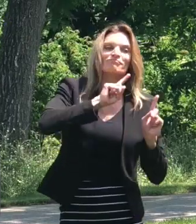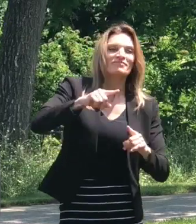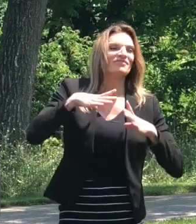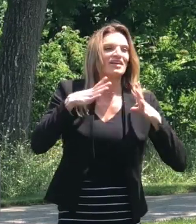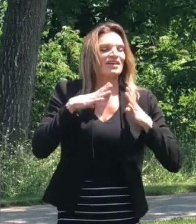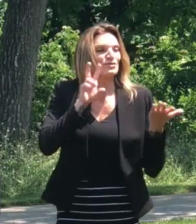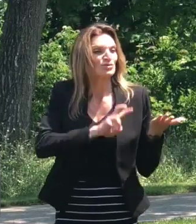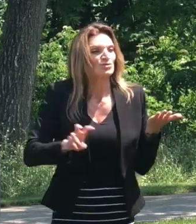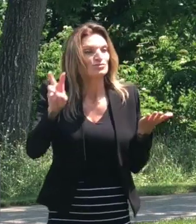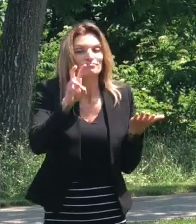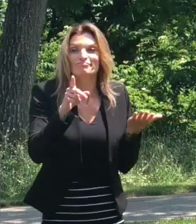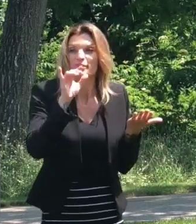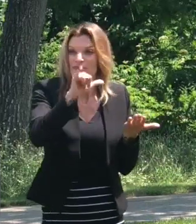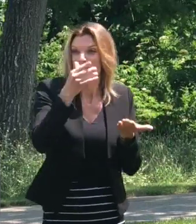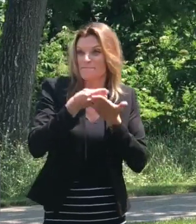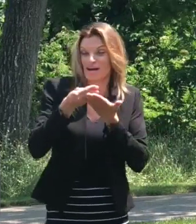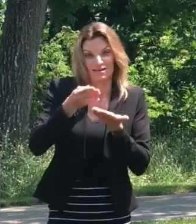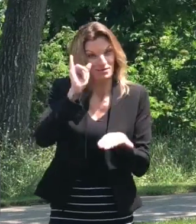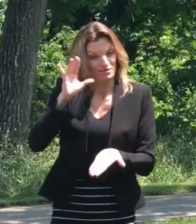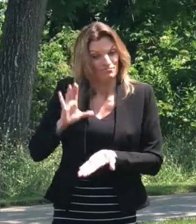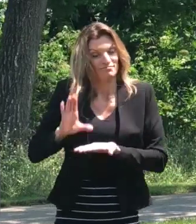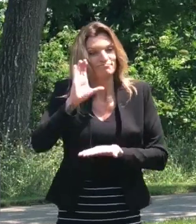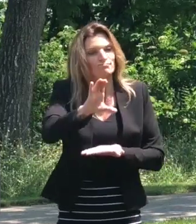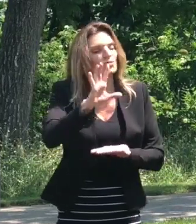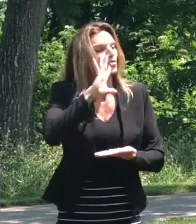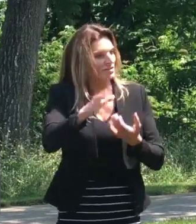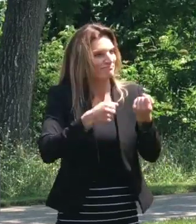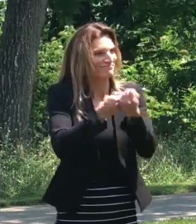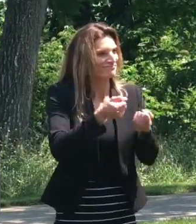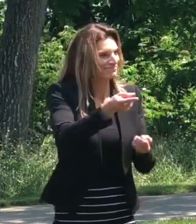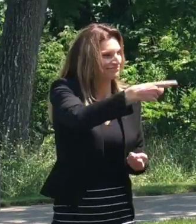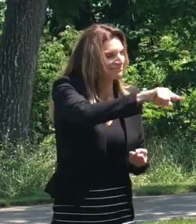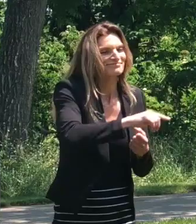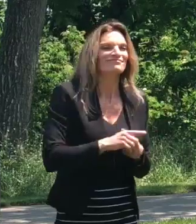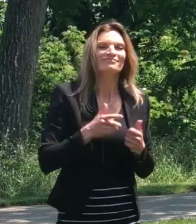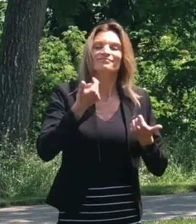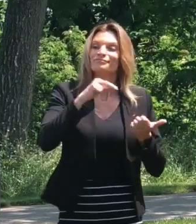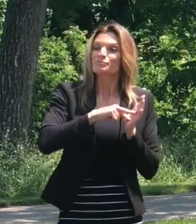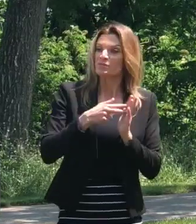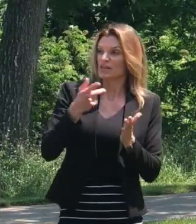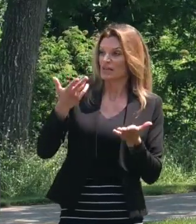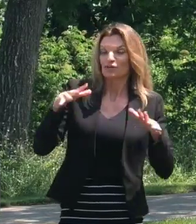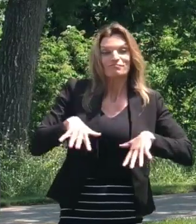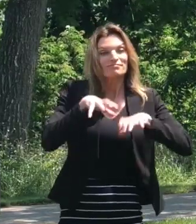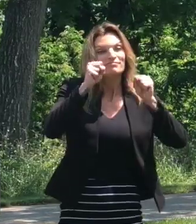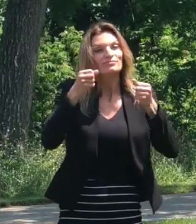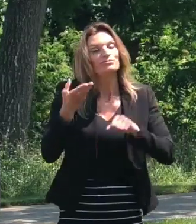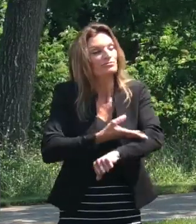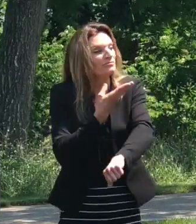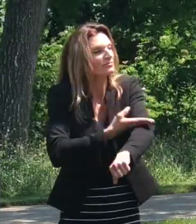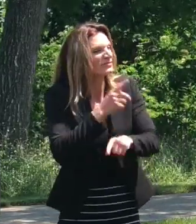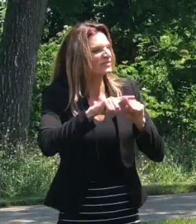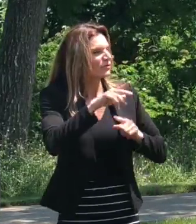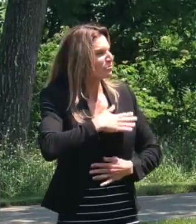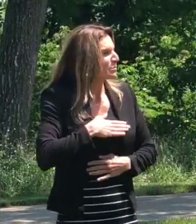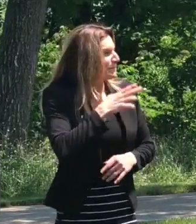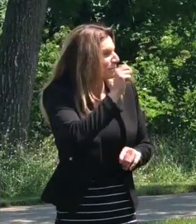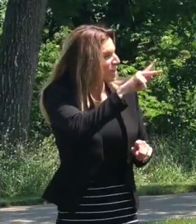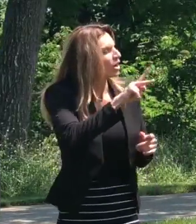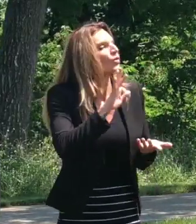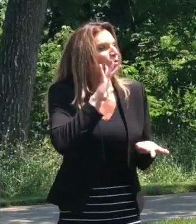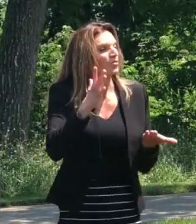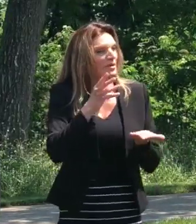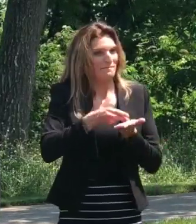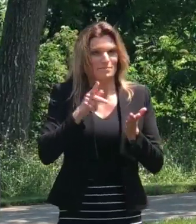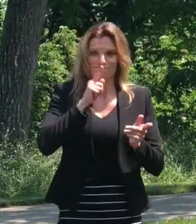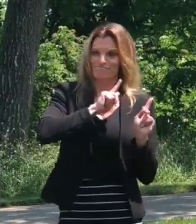nearby parks and local recreation opportunities for not just the residents who call Ottawa County home,